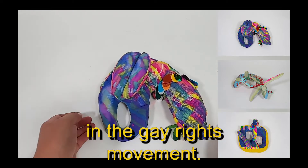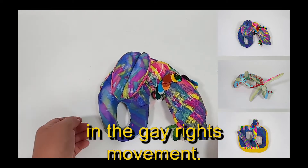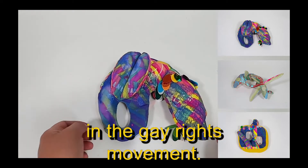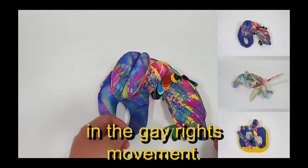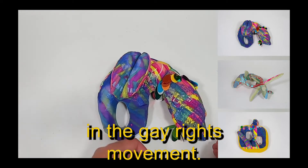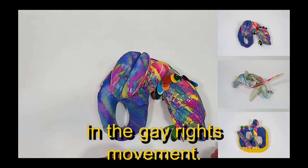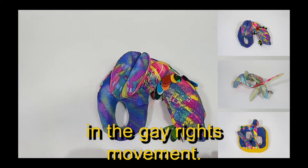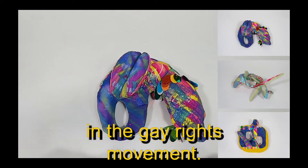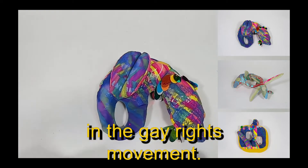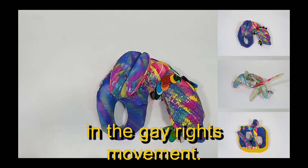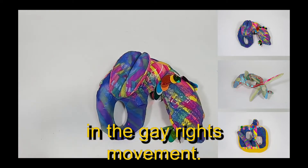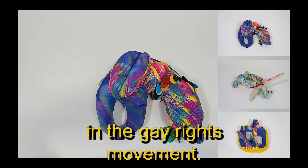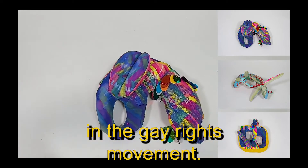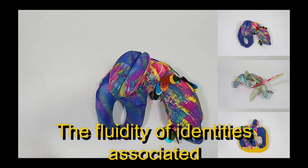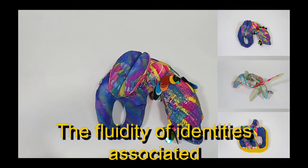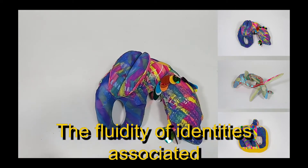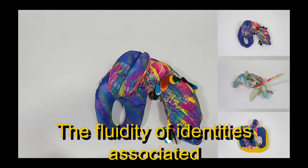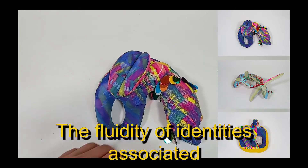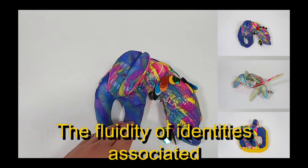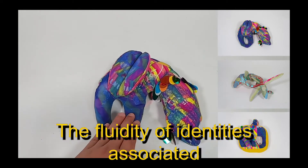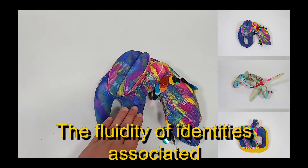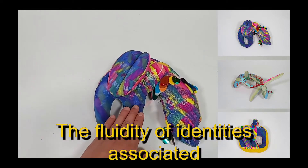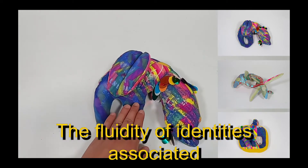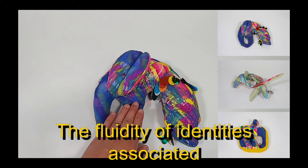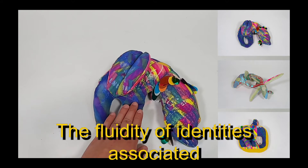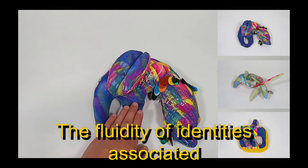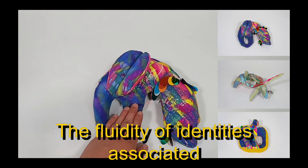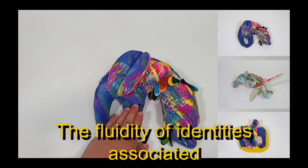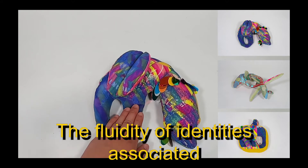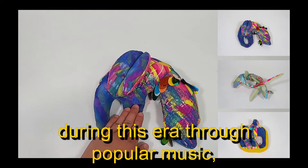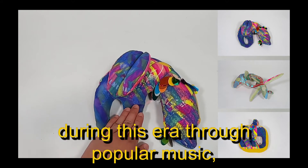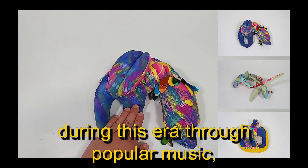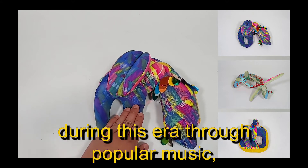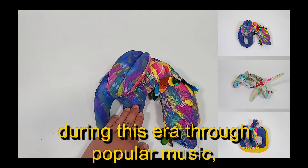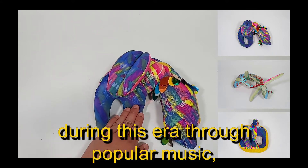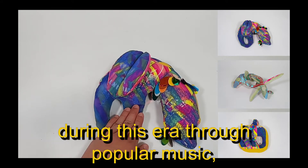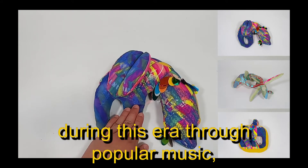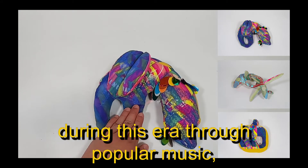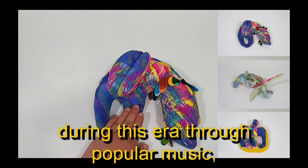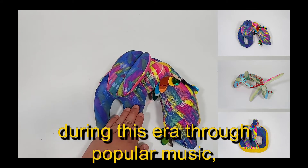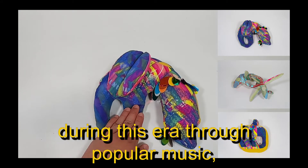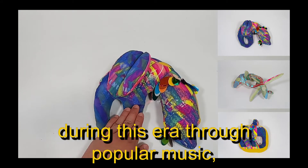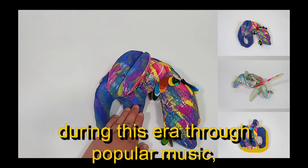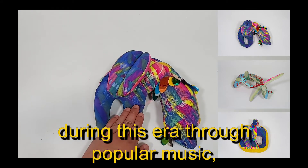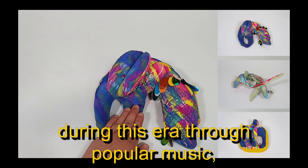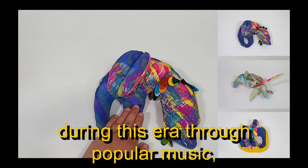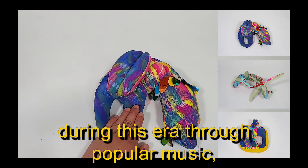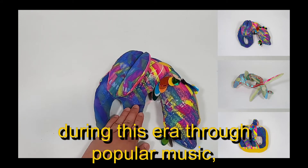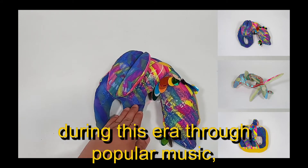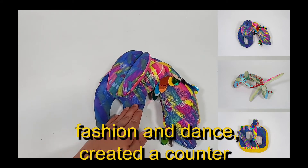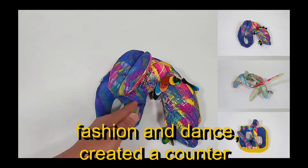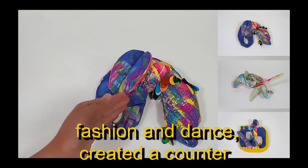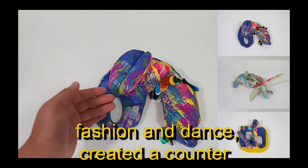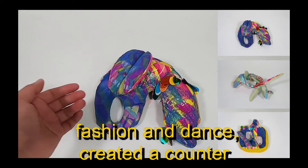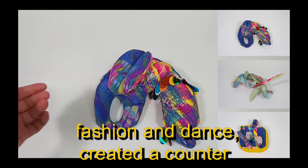rights movement. The fluidity of identities associated during this era through popular music, fashion, and